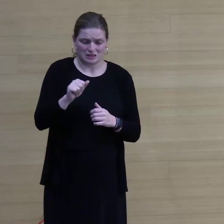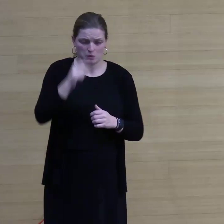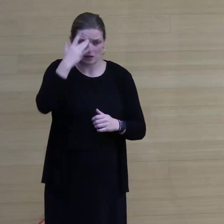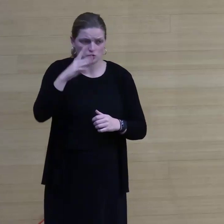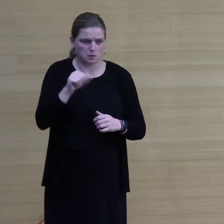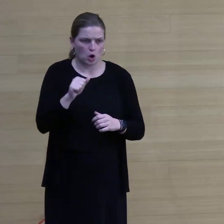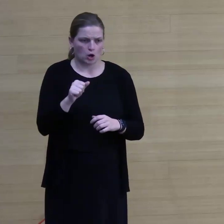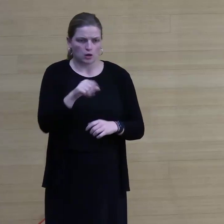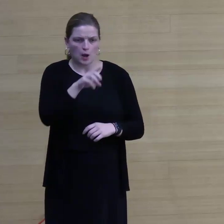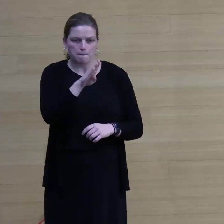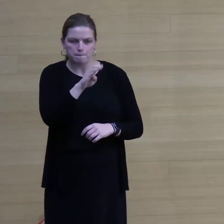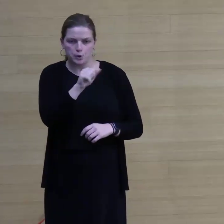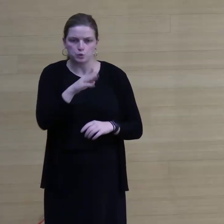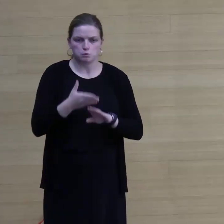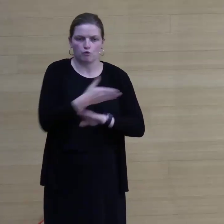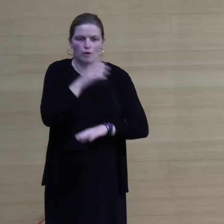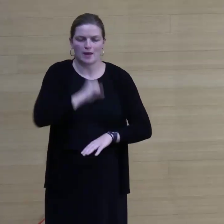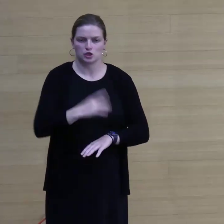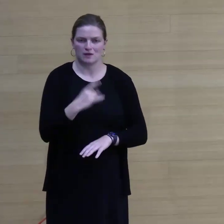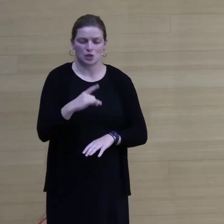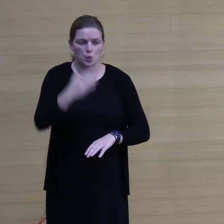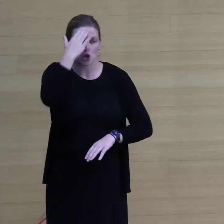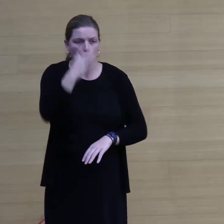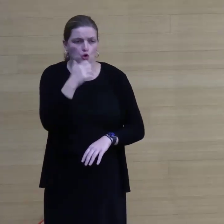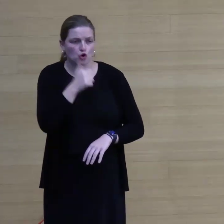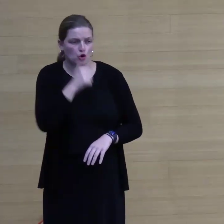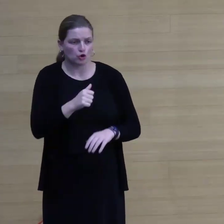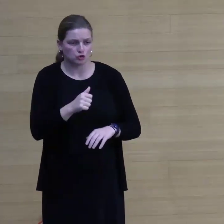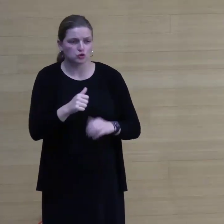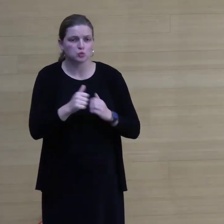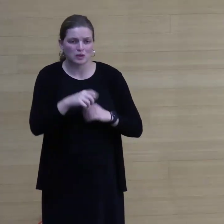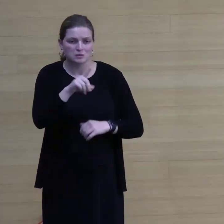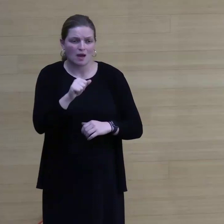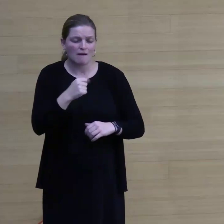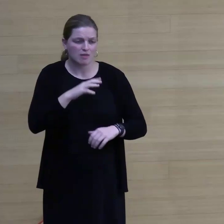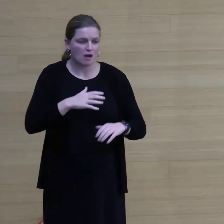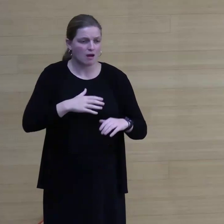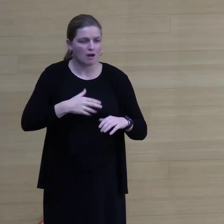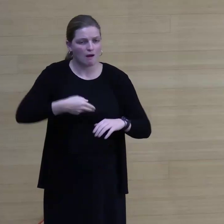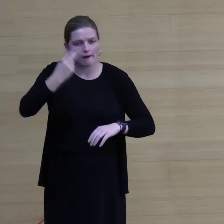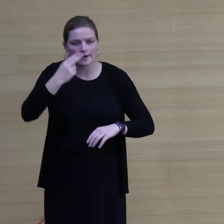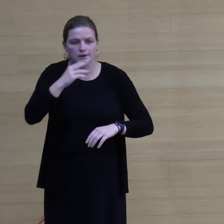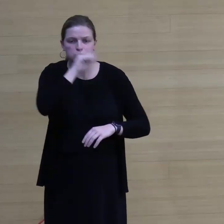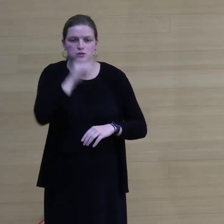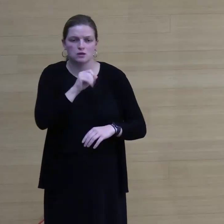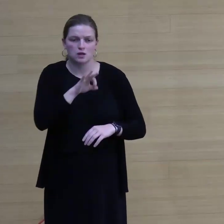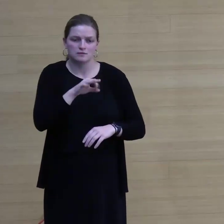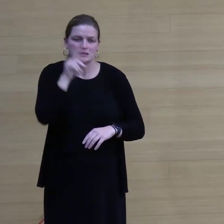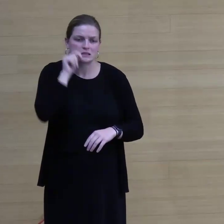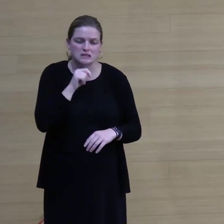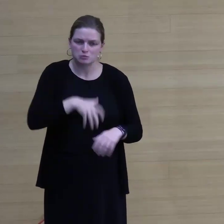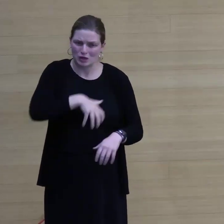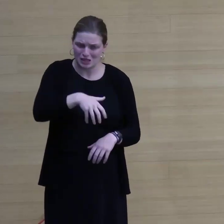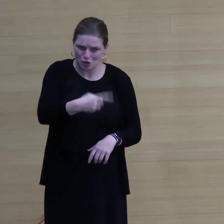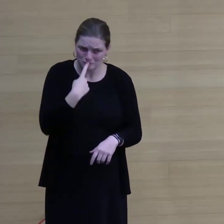18. We know that girls with learning disabilities have the highest rate of teen pregnancy. And like, you're